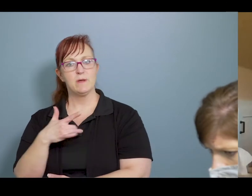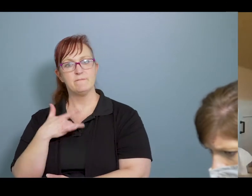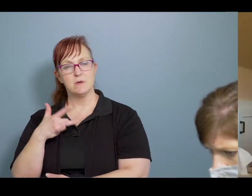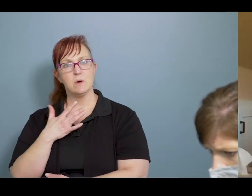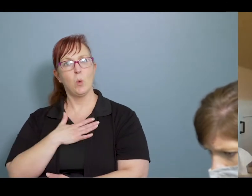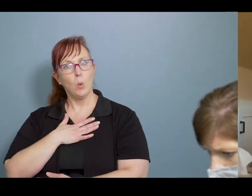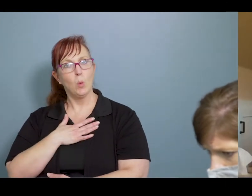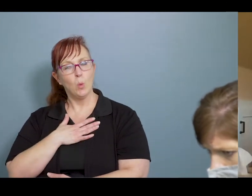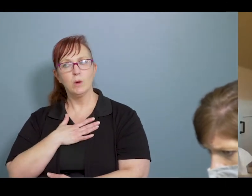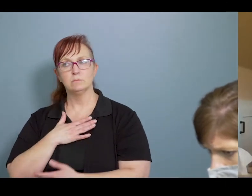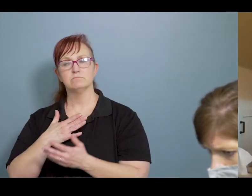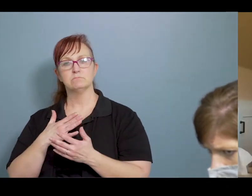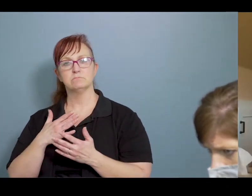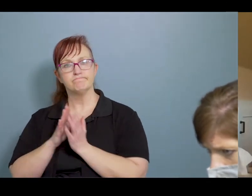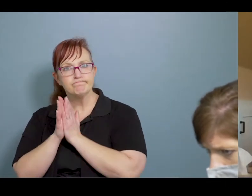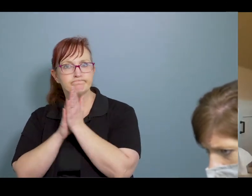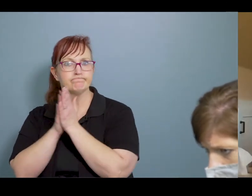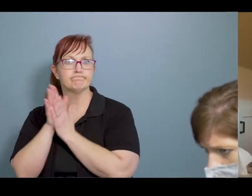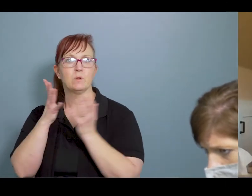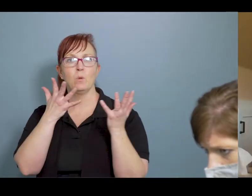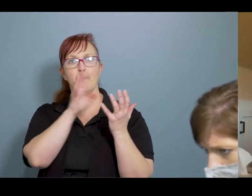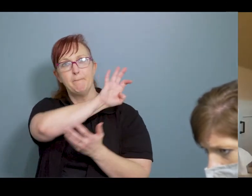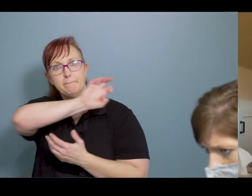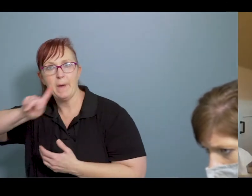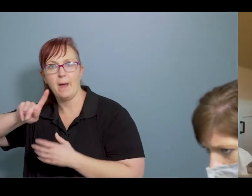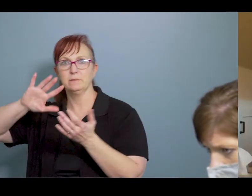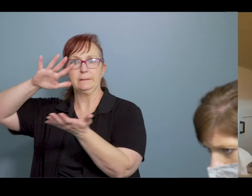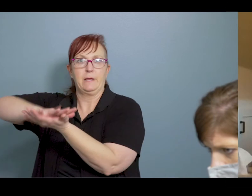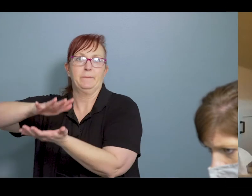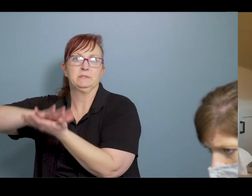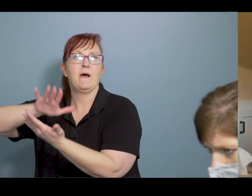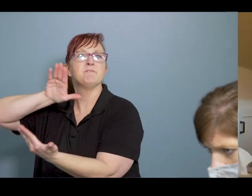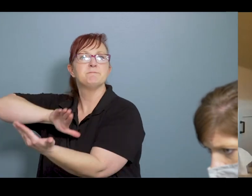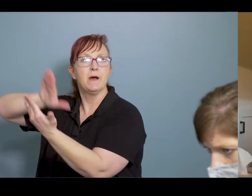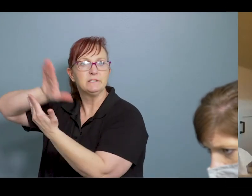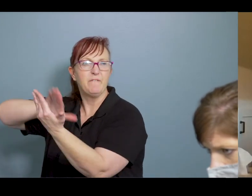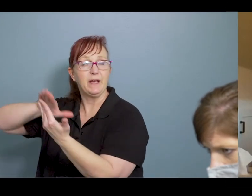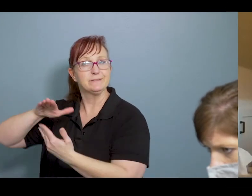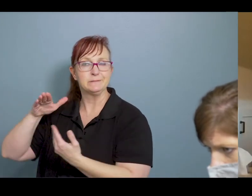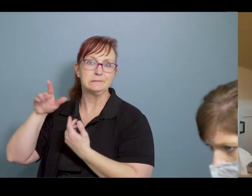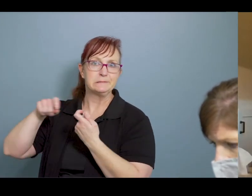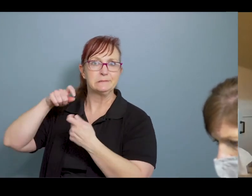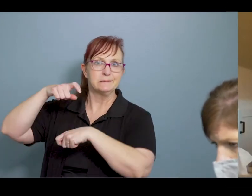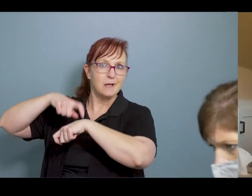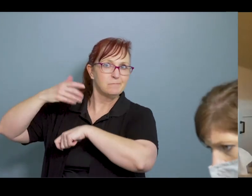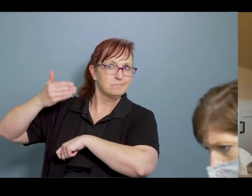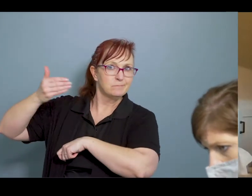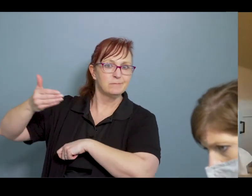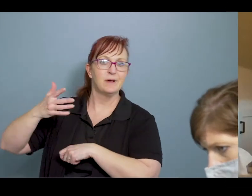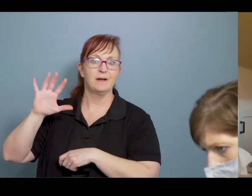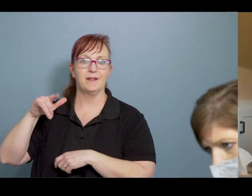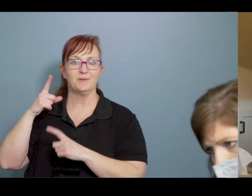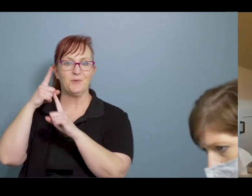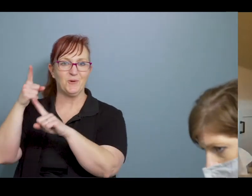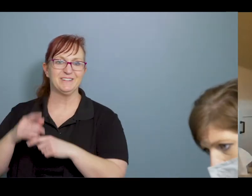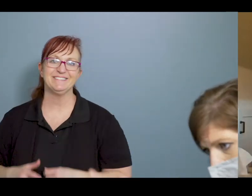feel compelled to be face-to-face at some point in time. And that's where the